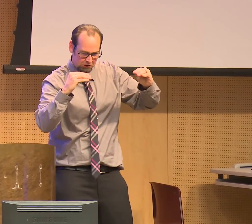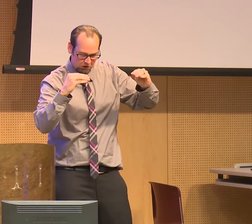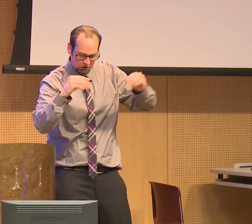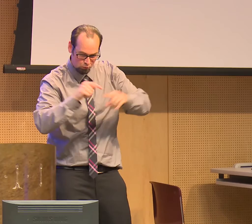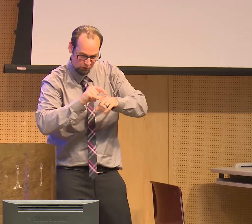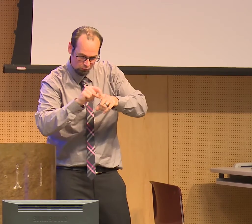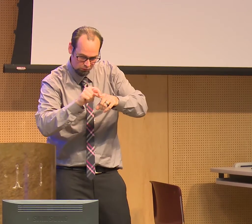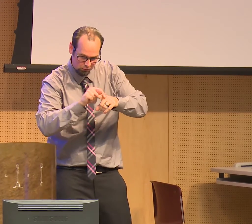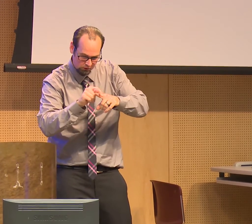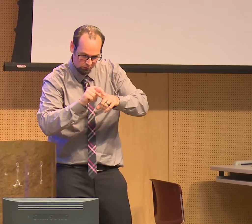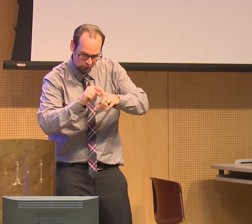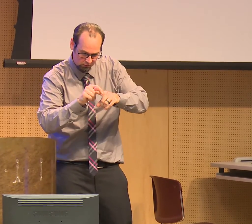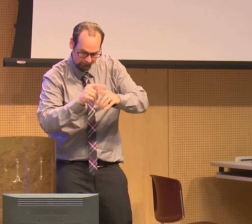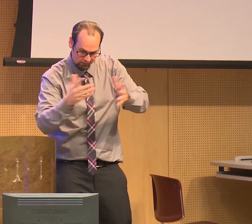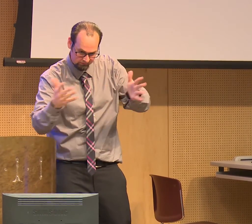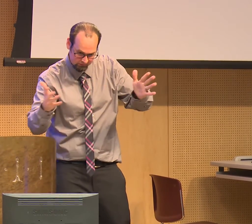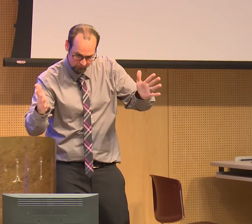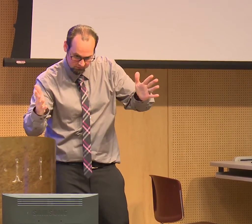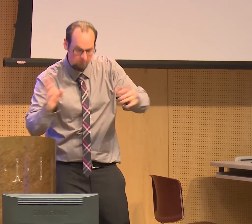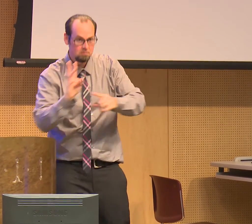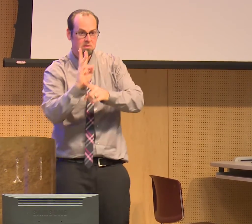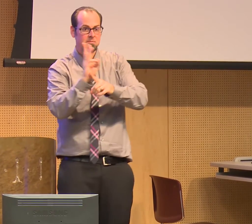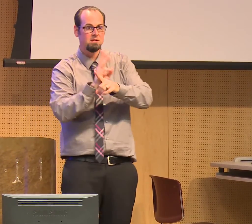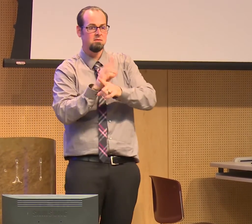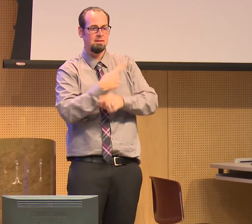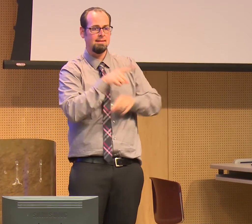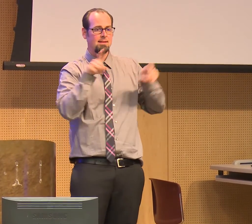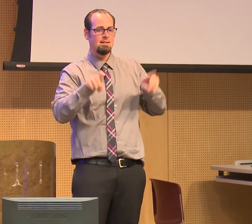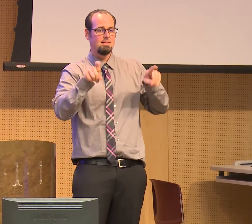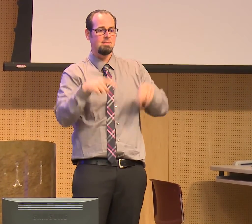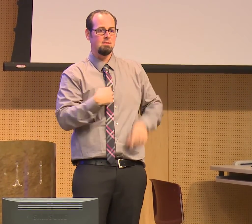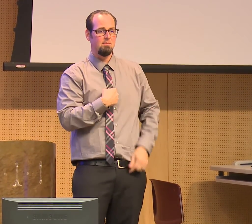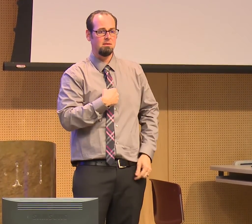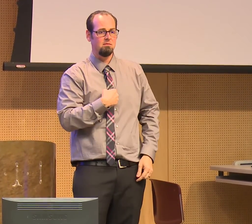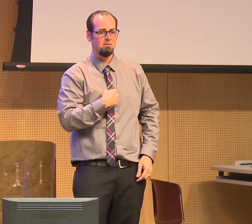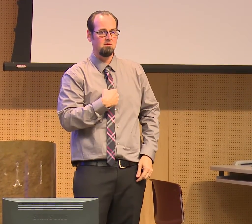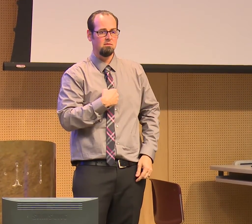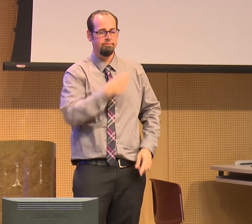He would try to teach me and then leave me on my own for 6 months.